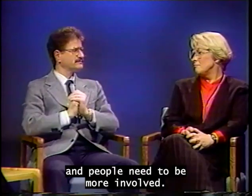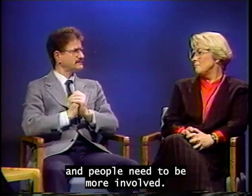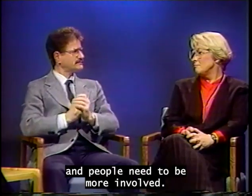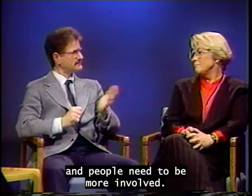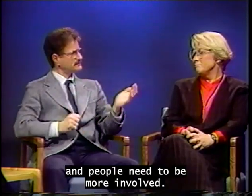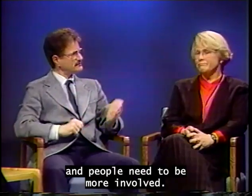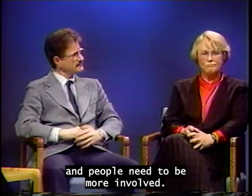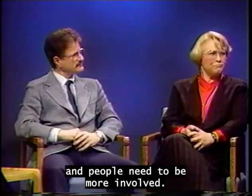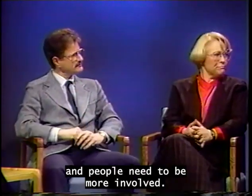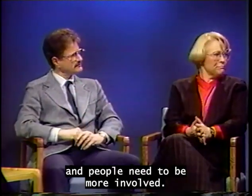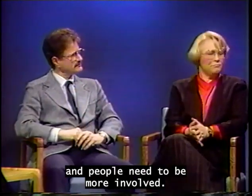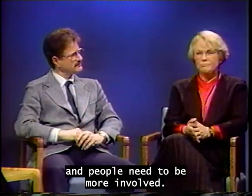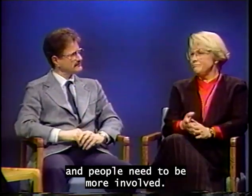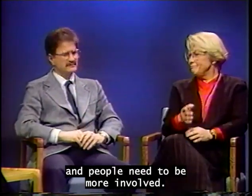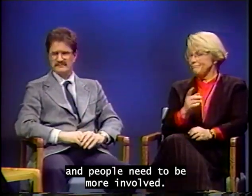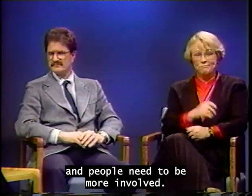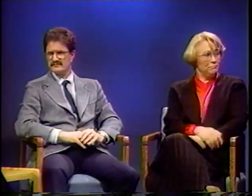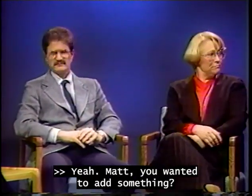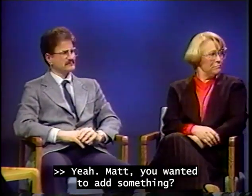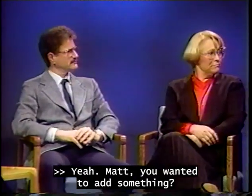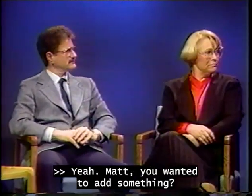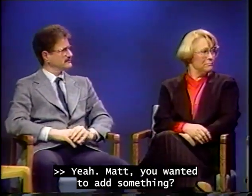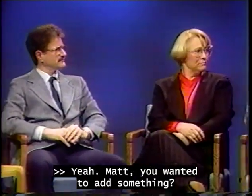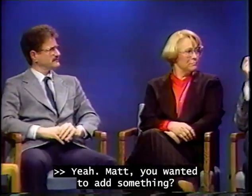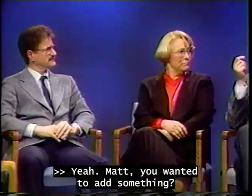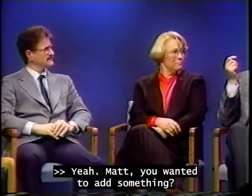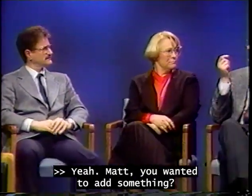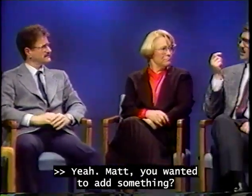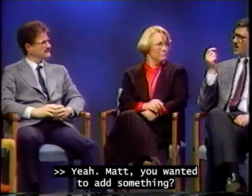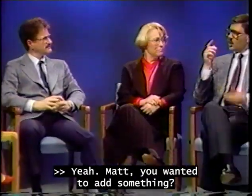and people need to be more involved. Yeah, Matt, you wanted to add something?